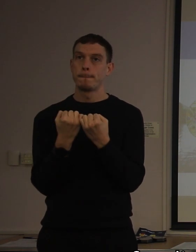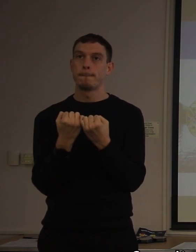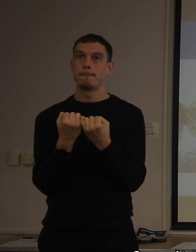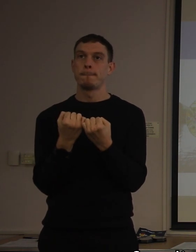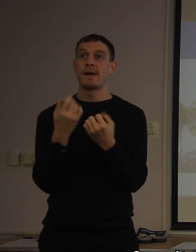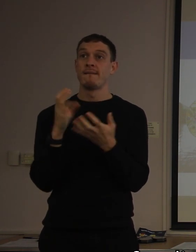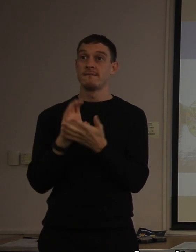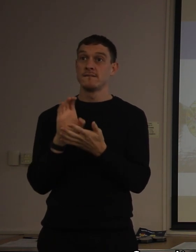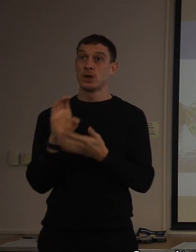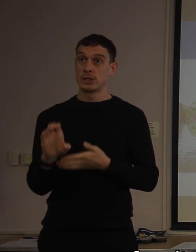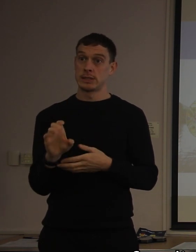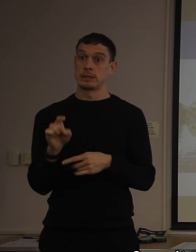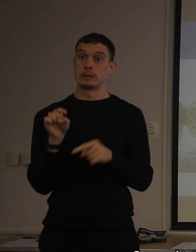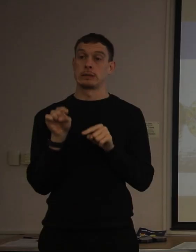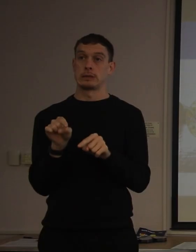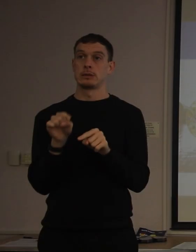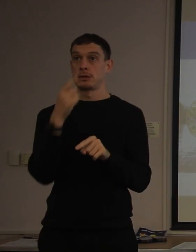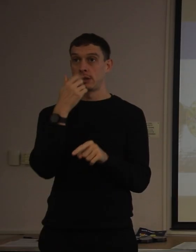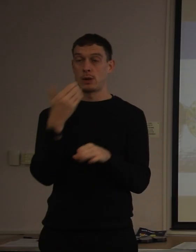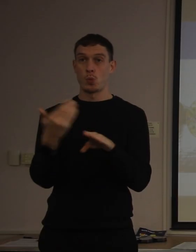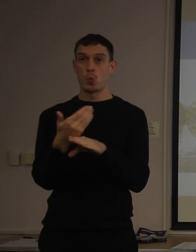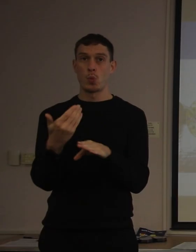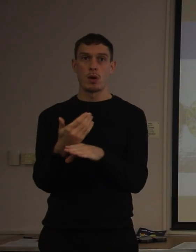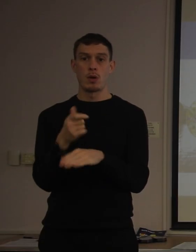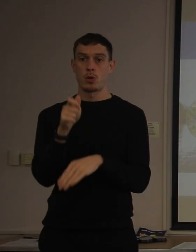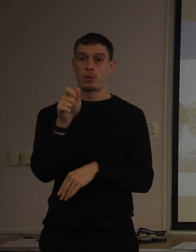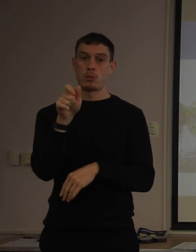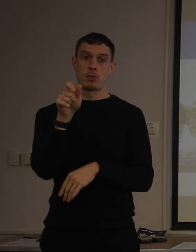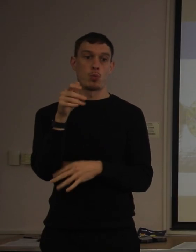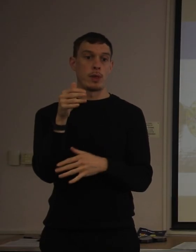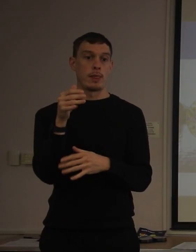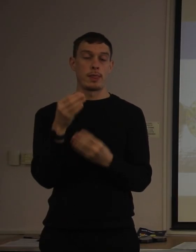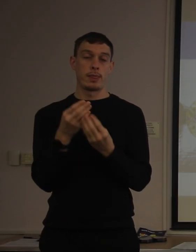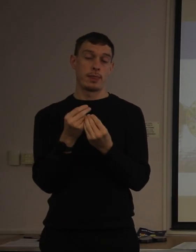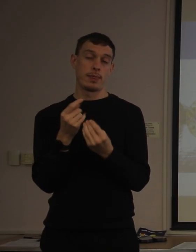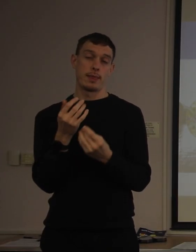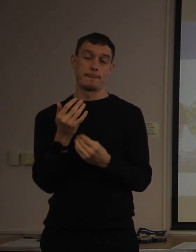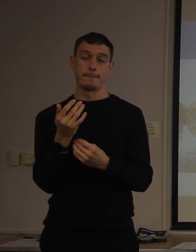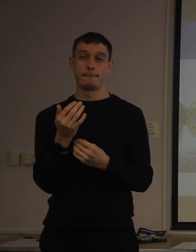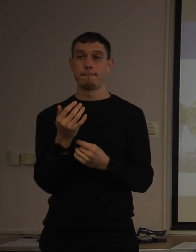have funding for, and that might be to work with somebody with